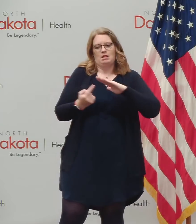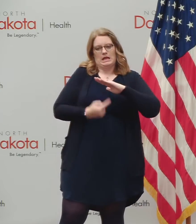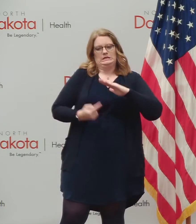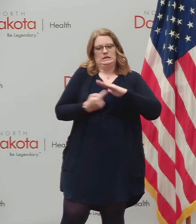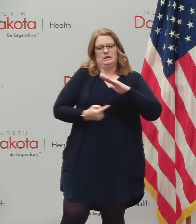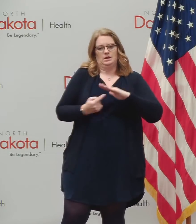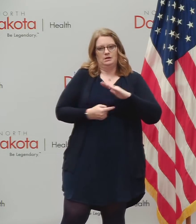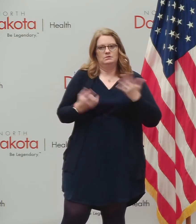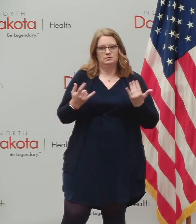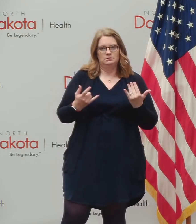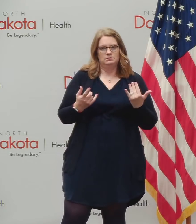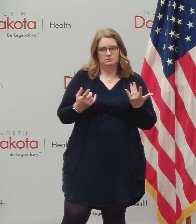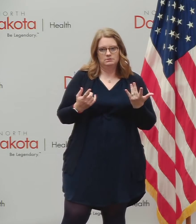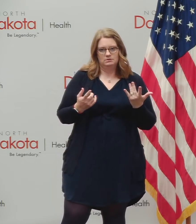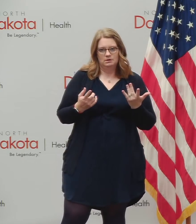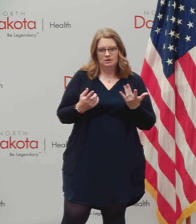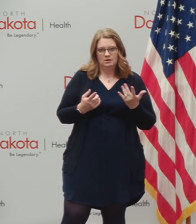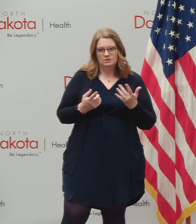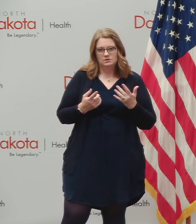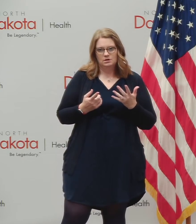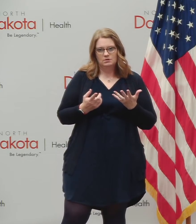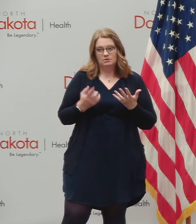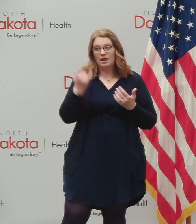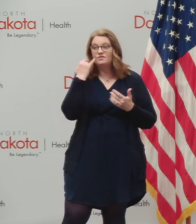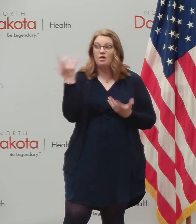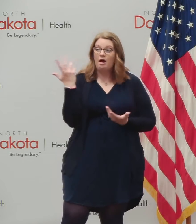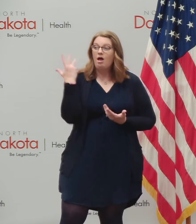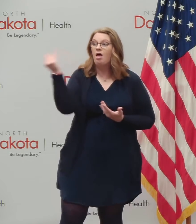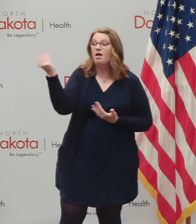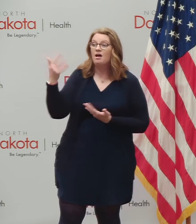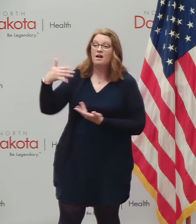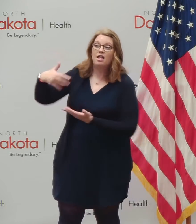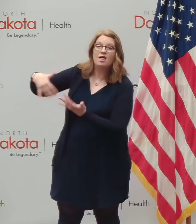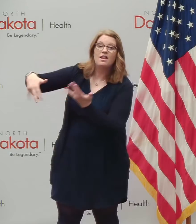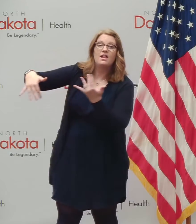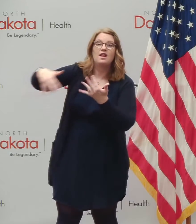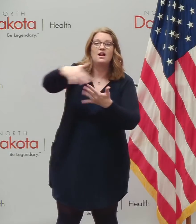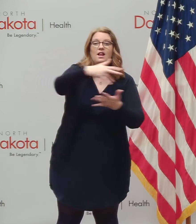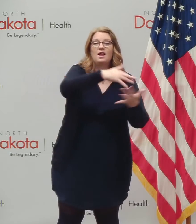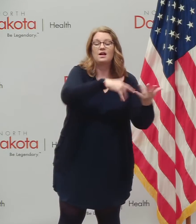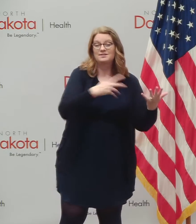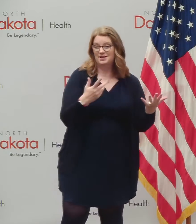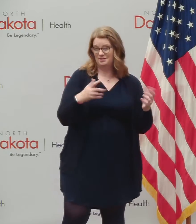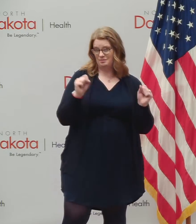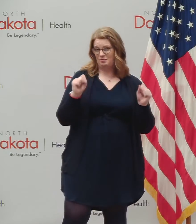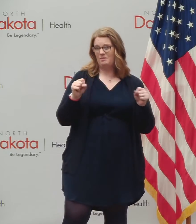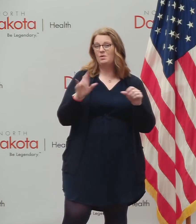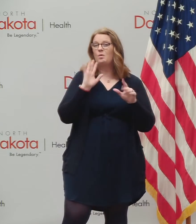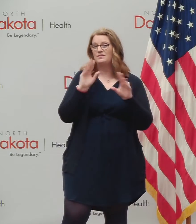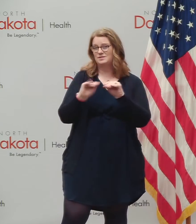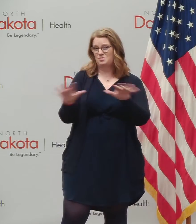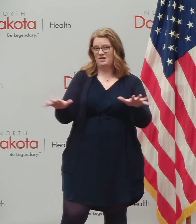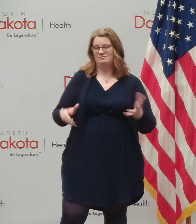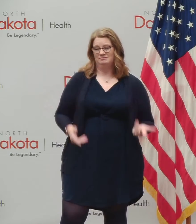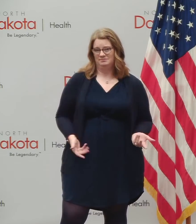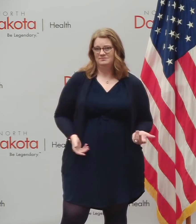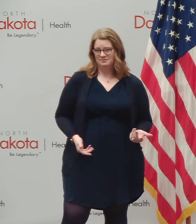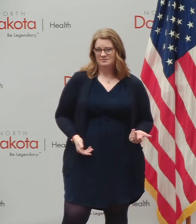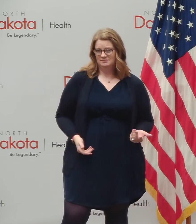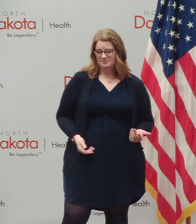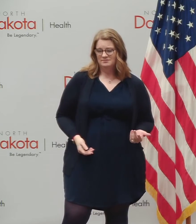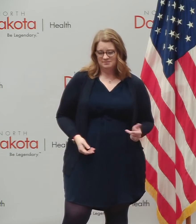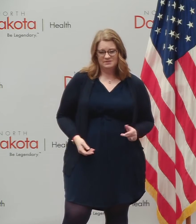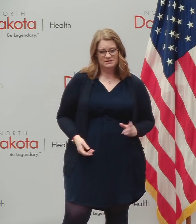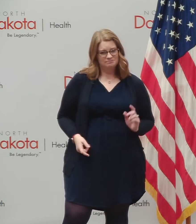6,700 people, someone that would be most likely to be able to be identified, known spreaders of the